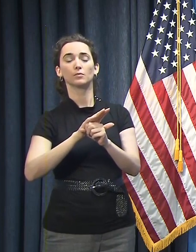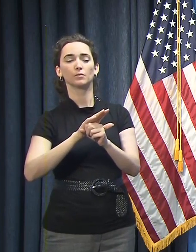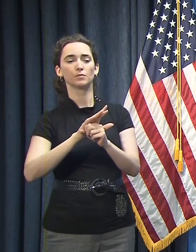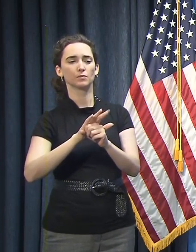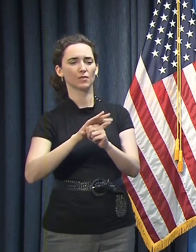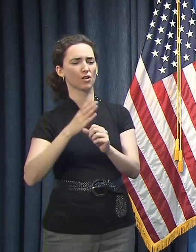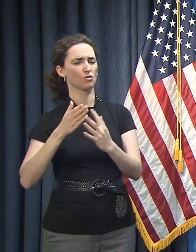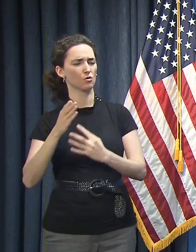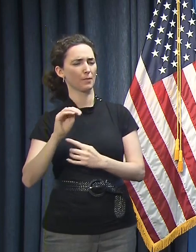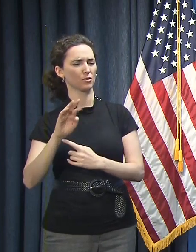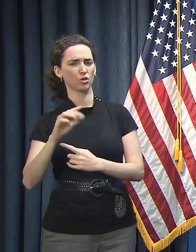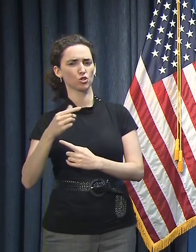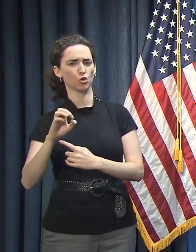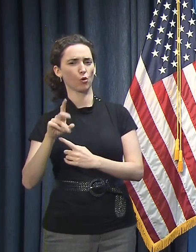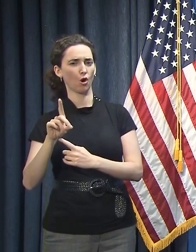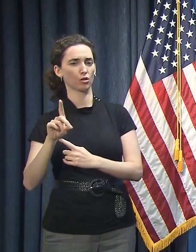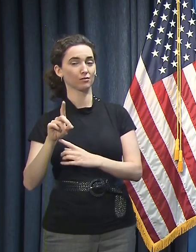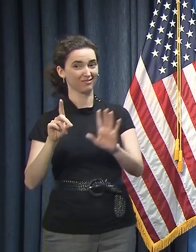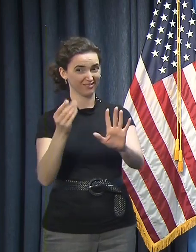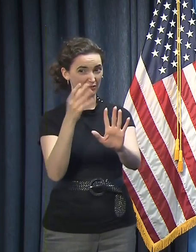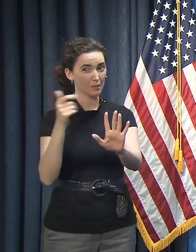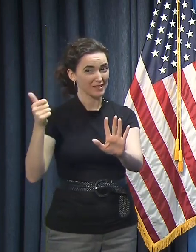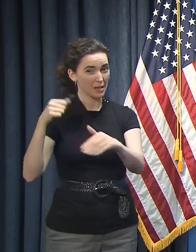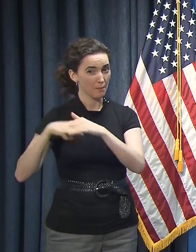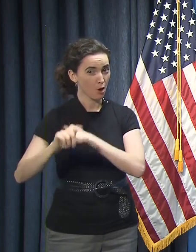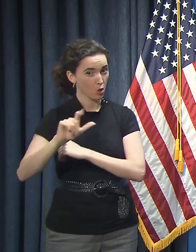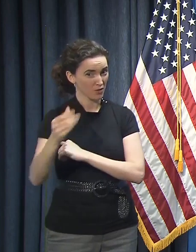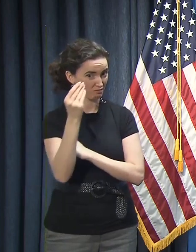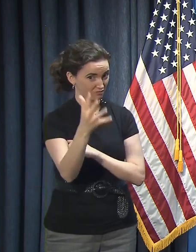And if I haven't told y'all this, he is a Louisiana native, by the way,